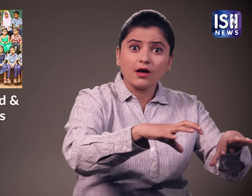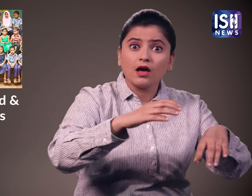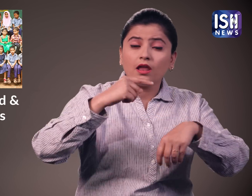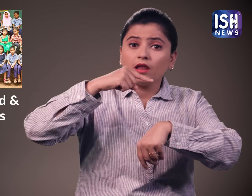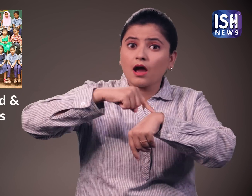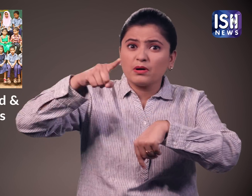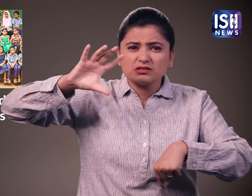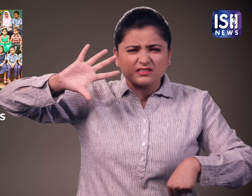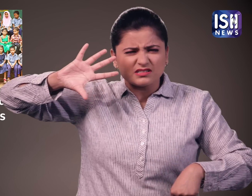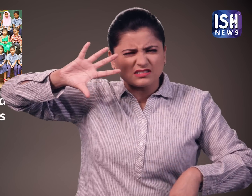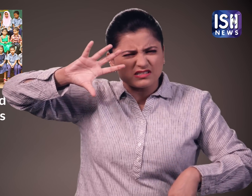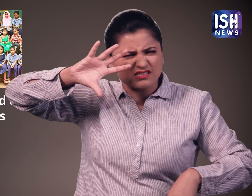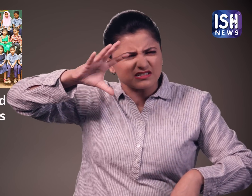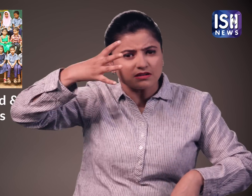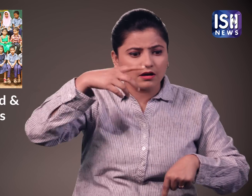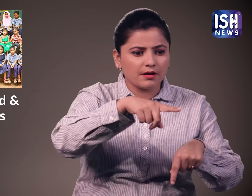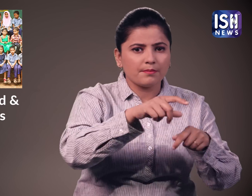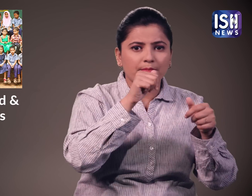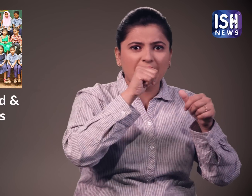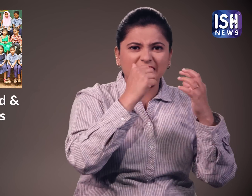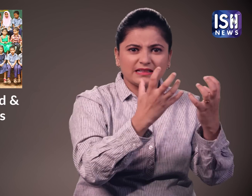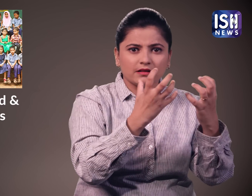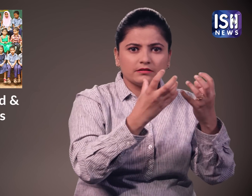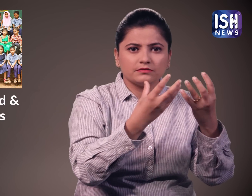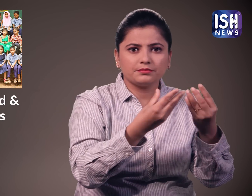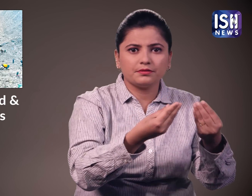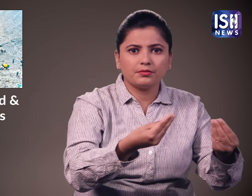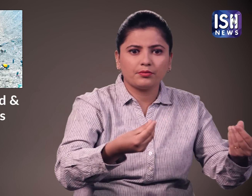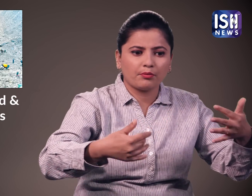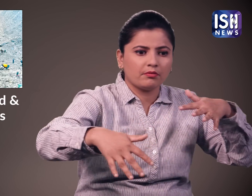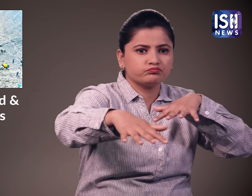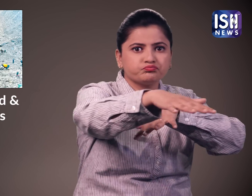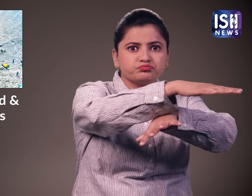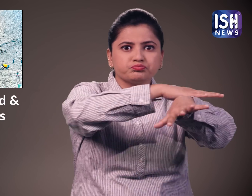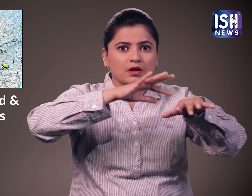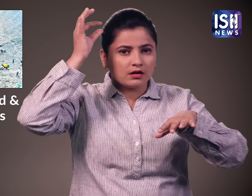During the summers, the lake melts and you can see the skull and other bone structures floating around.